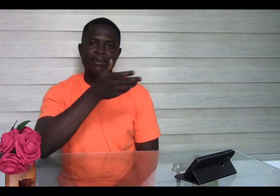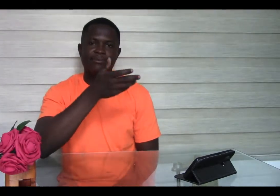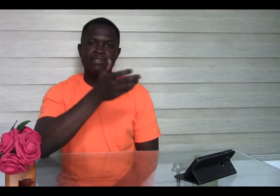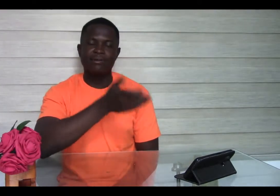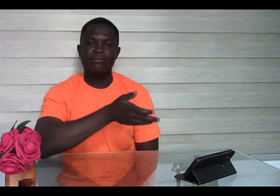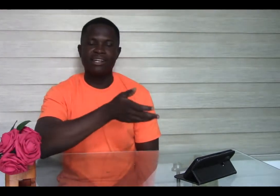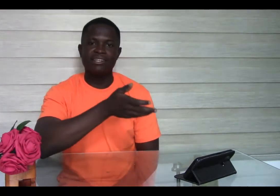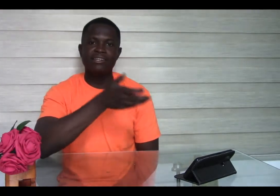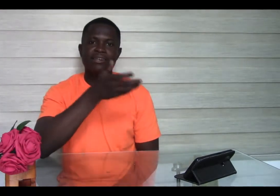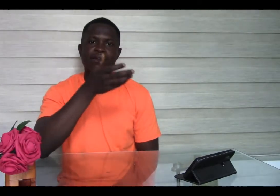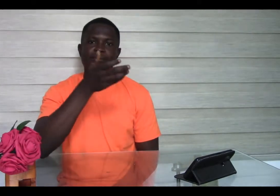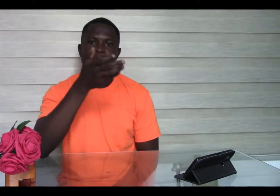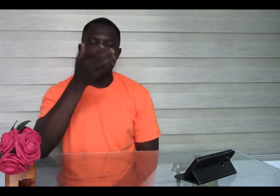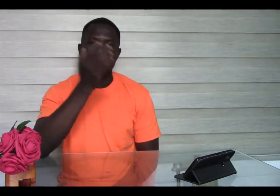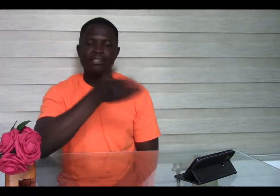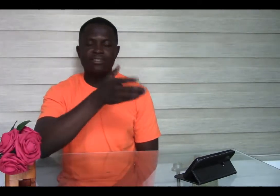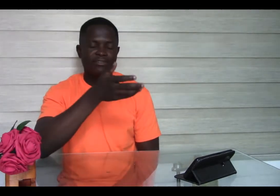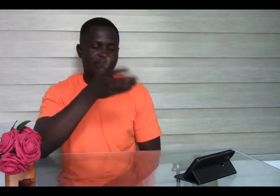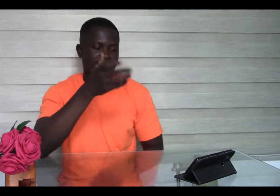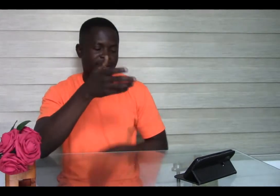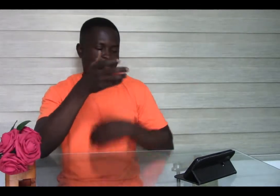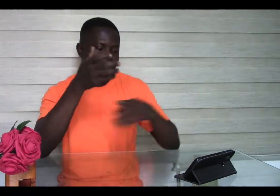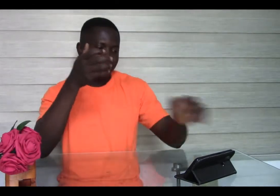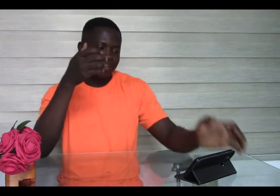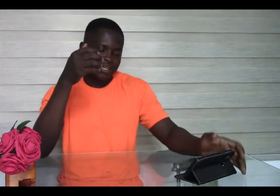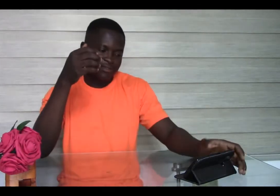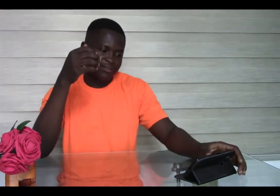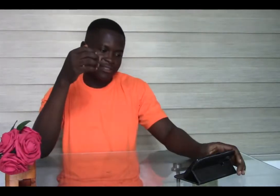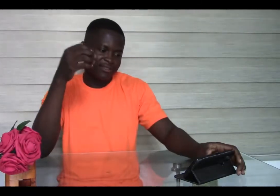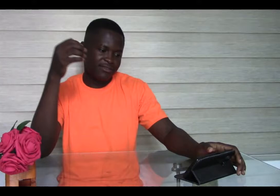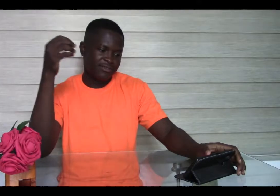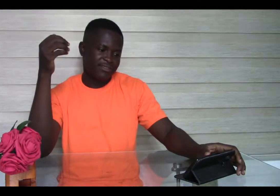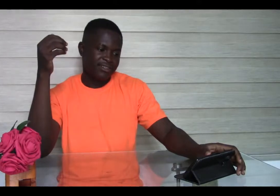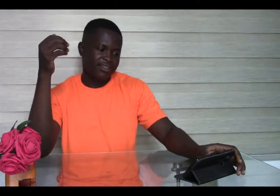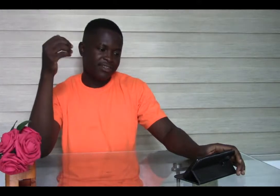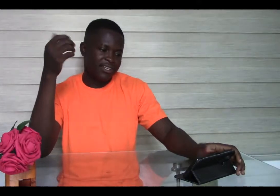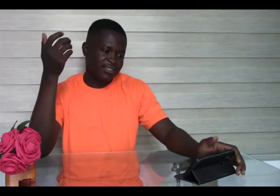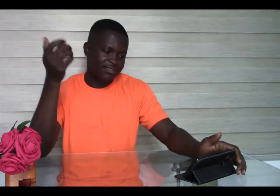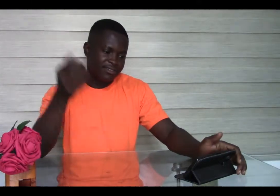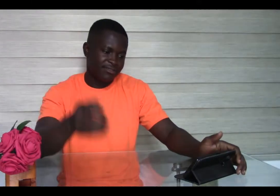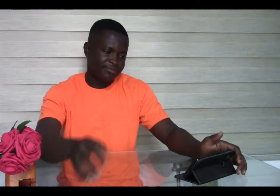somebody might cut off the head. Okay. So let's go on.